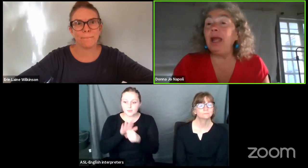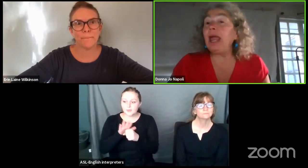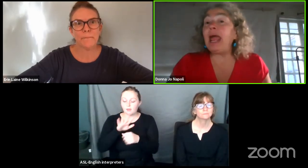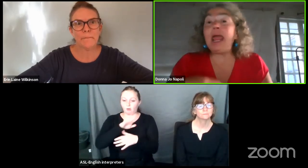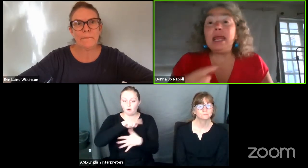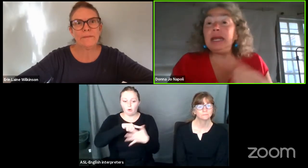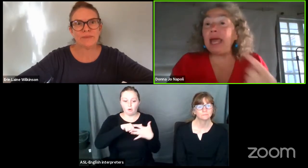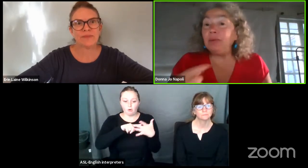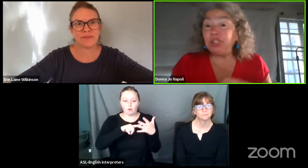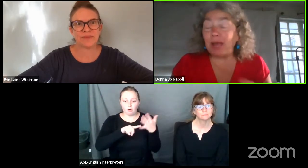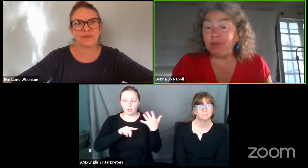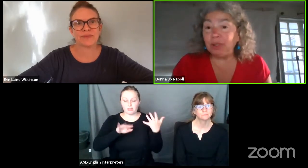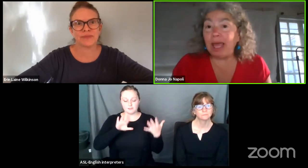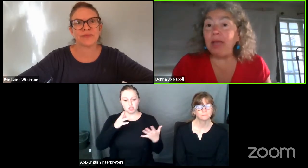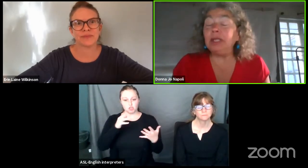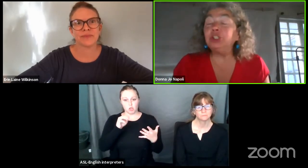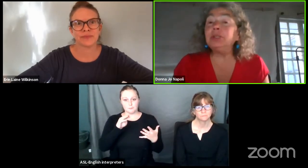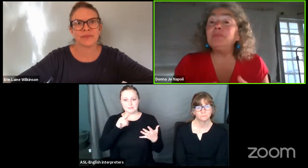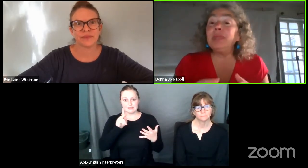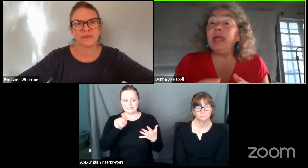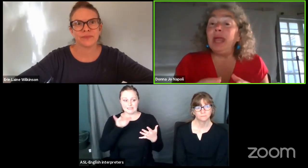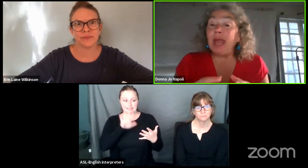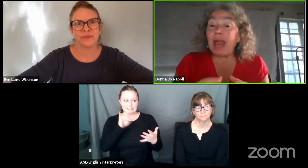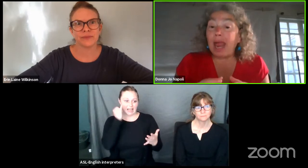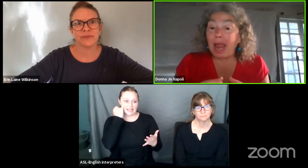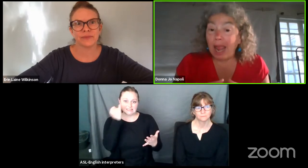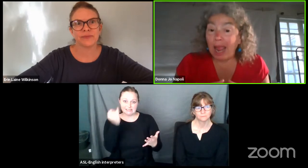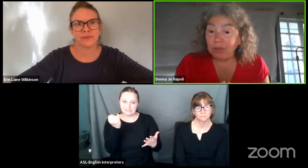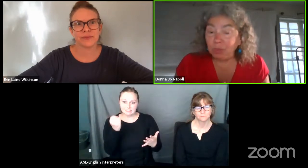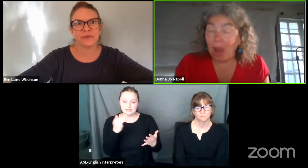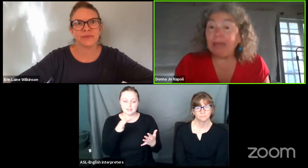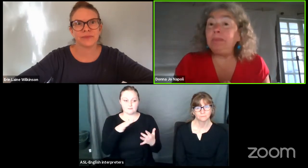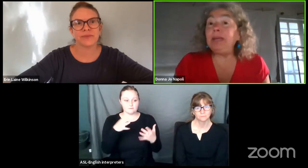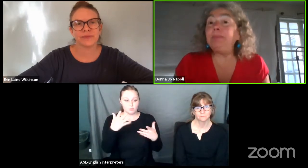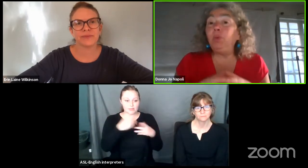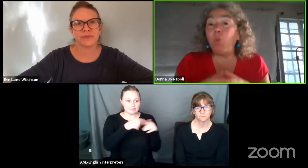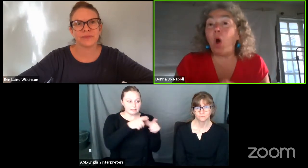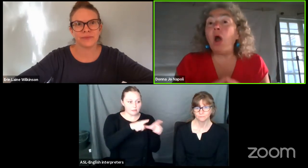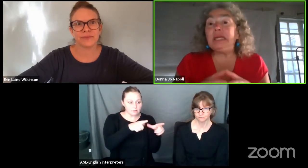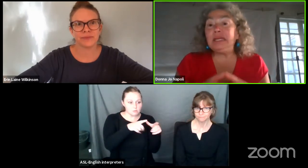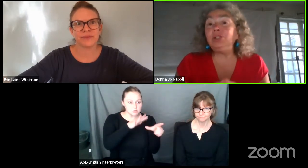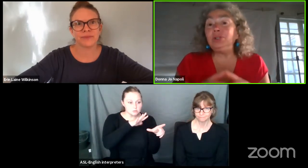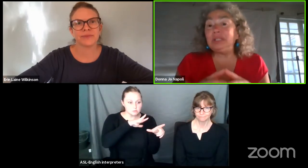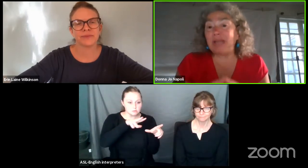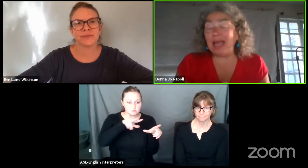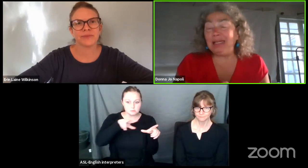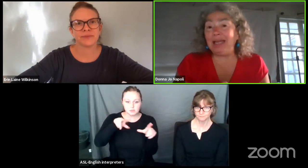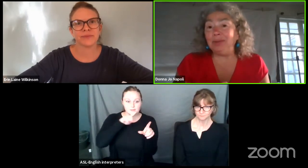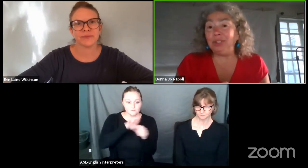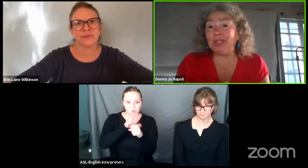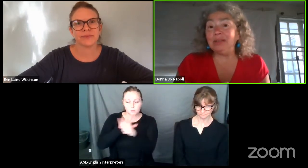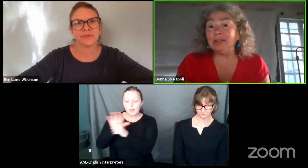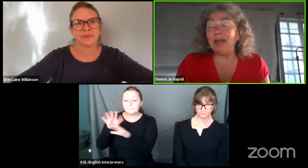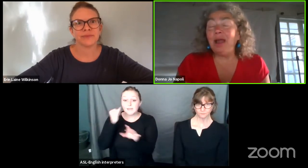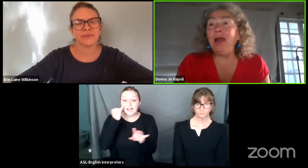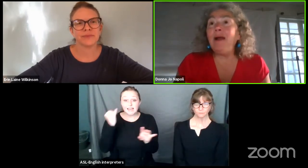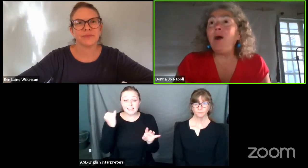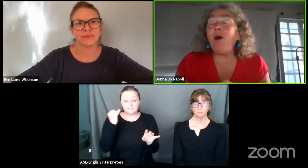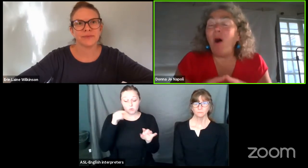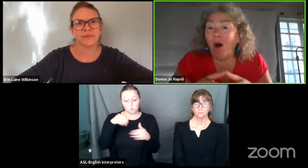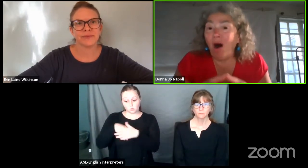claims in language after language. And when people walk into sign